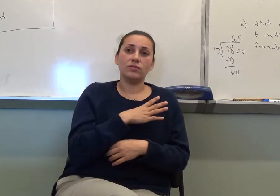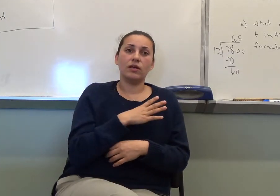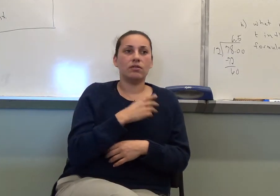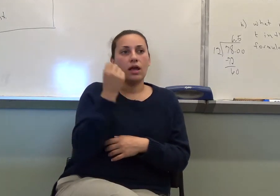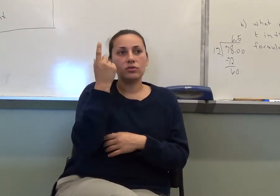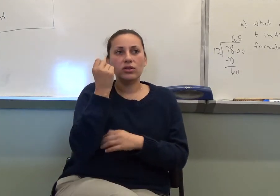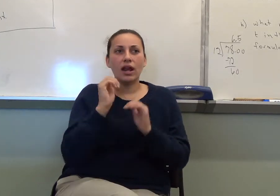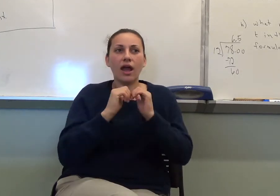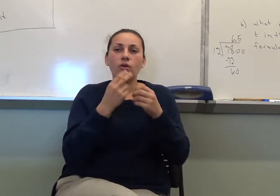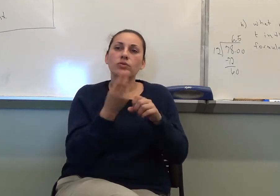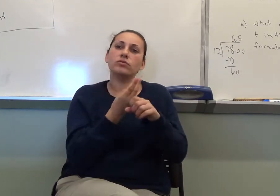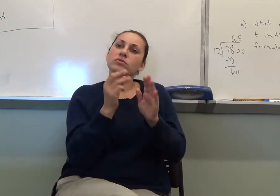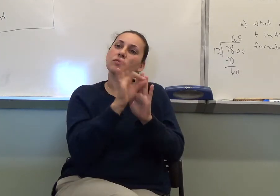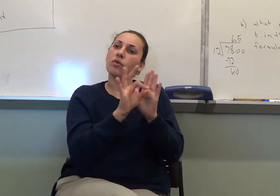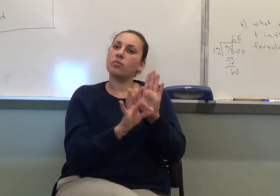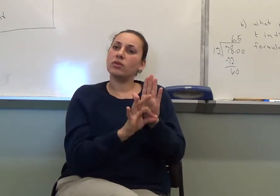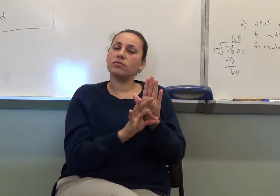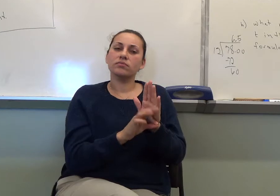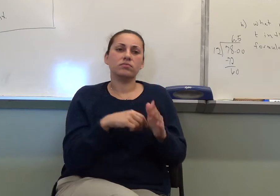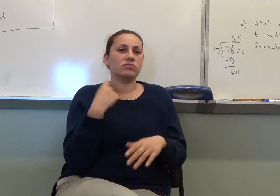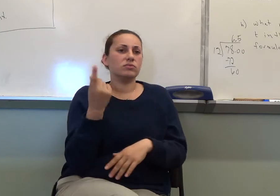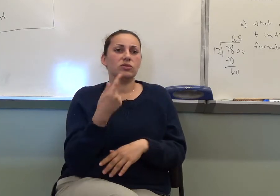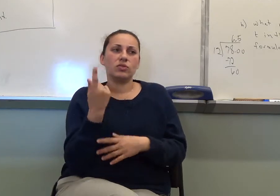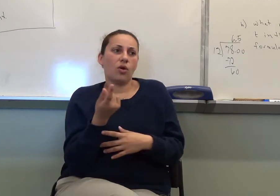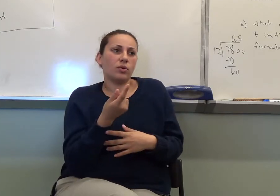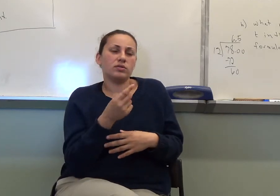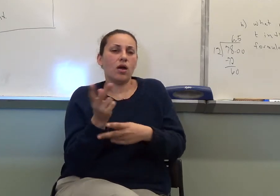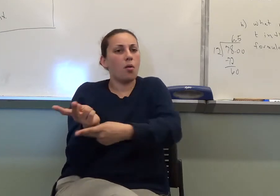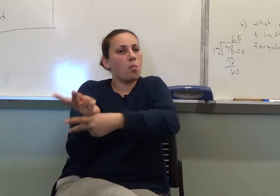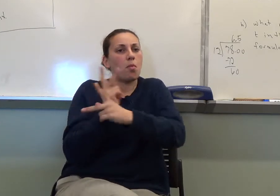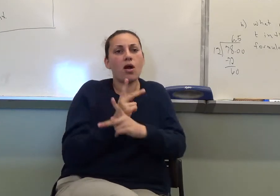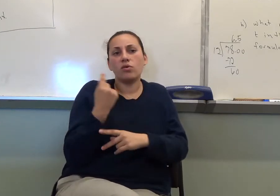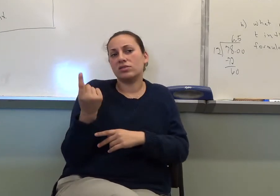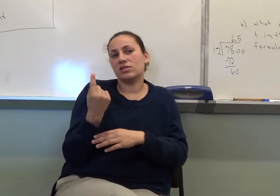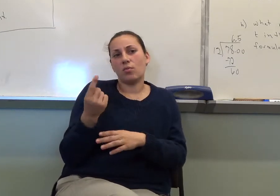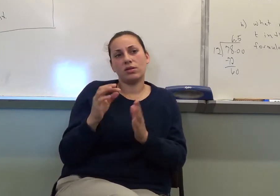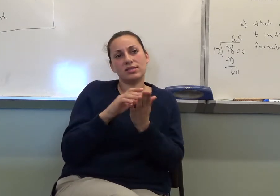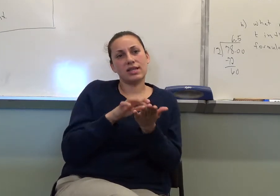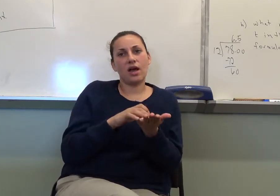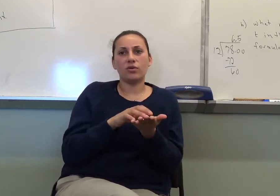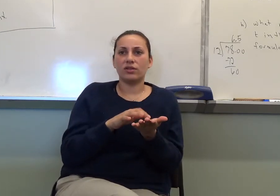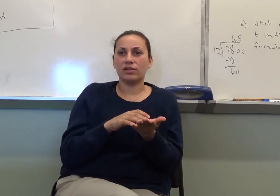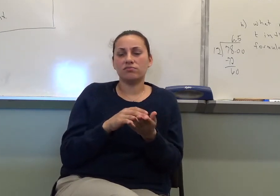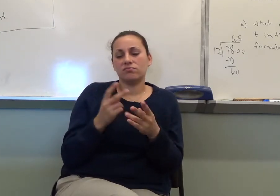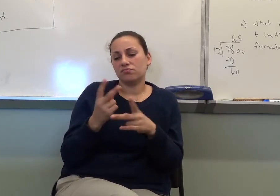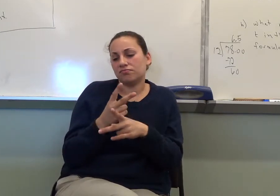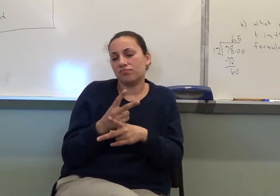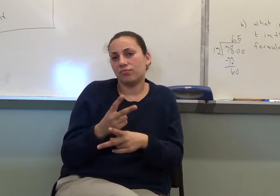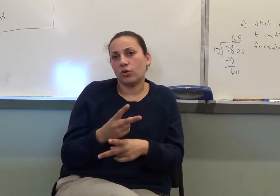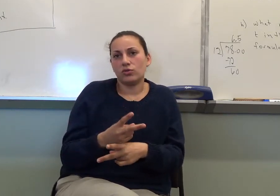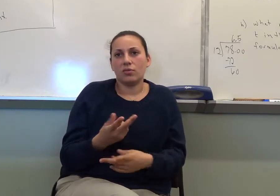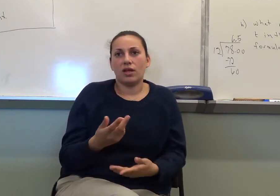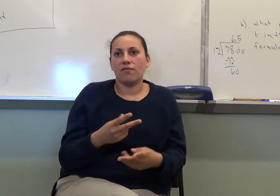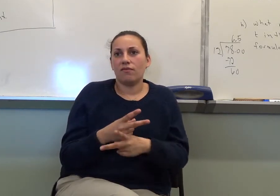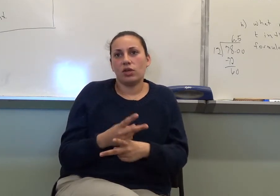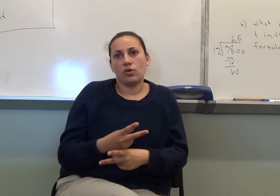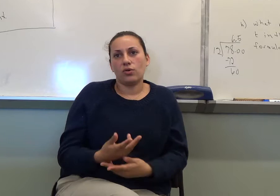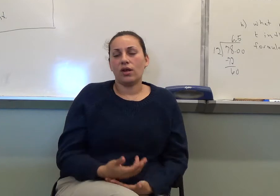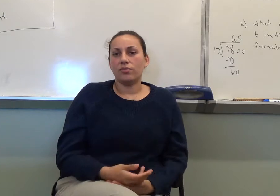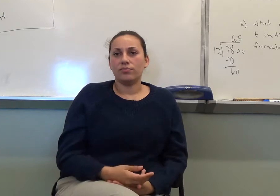it, then you can always borrow somebody's calculator or whatever to figure it out. But the key thing is that